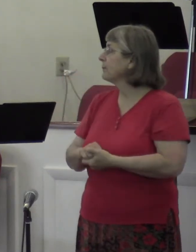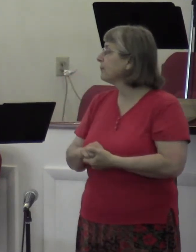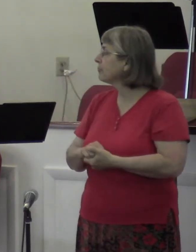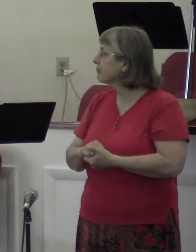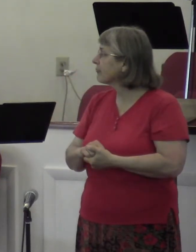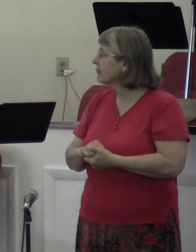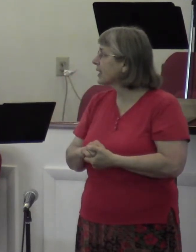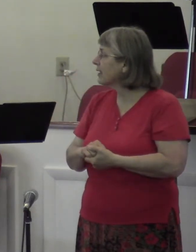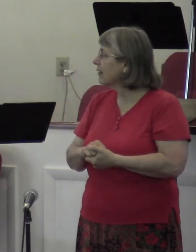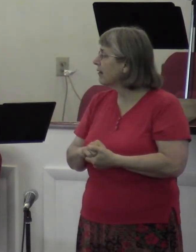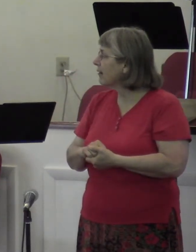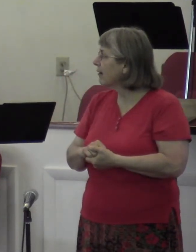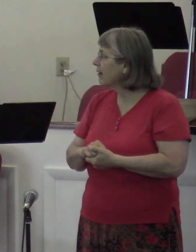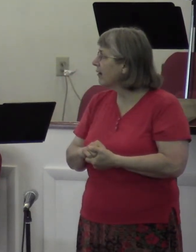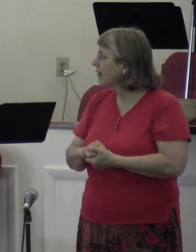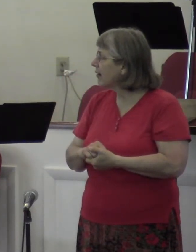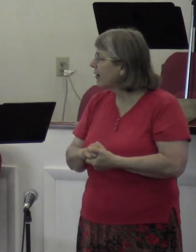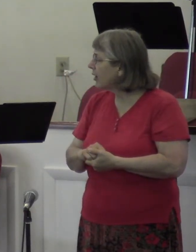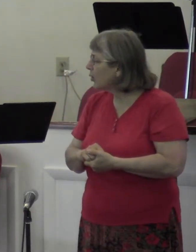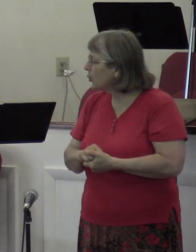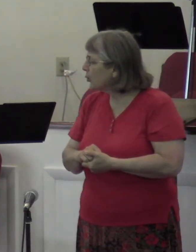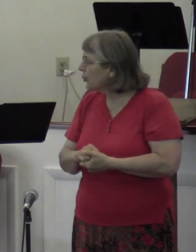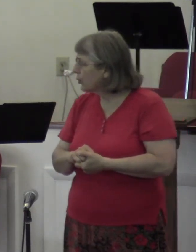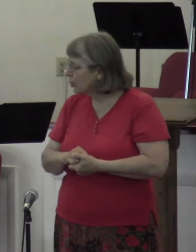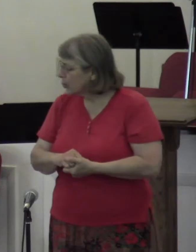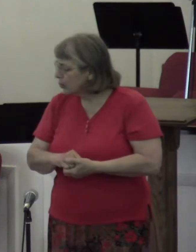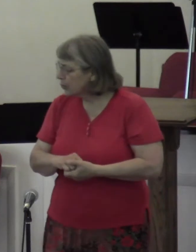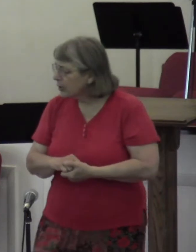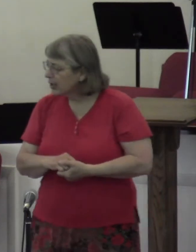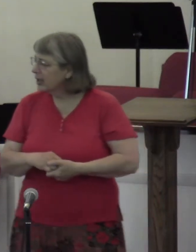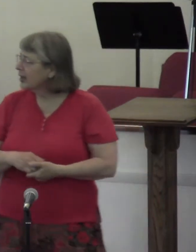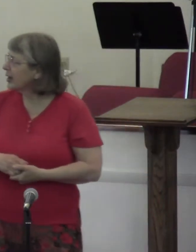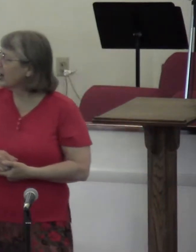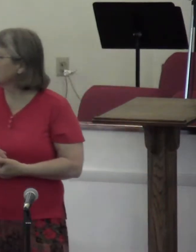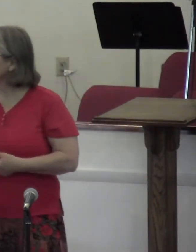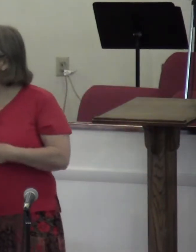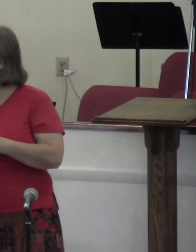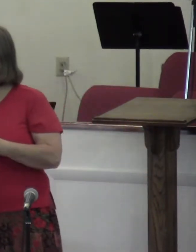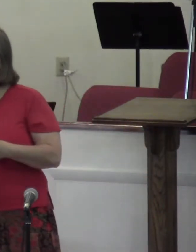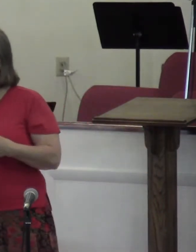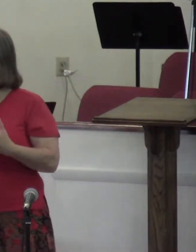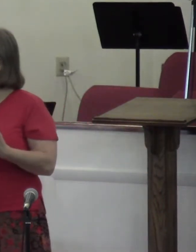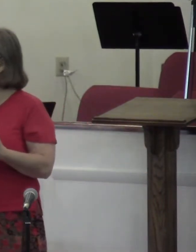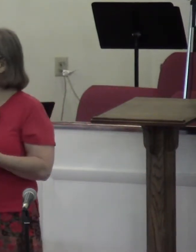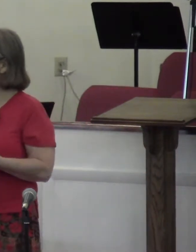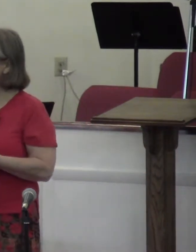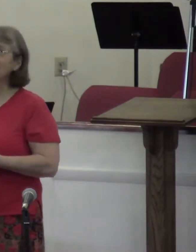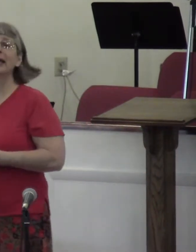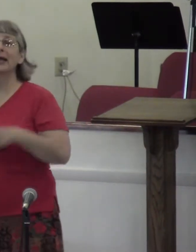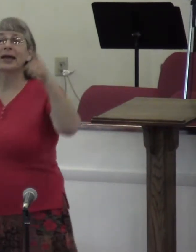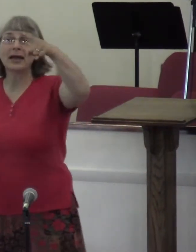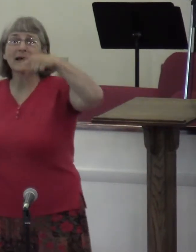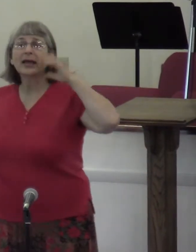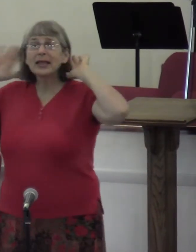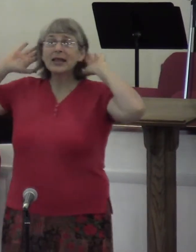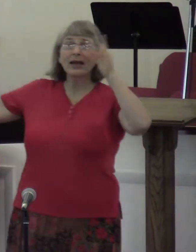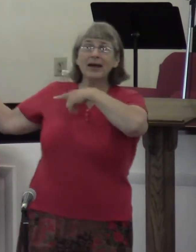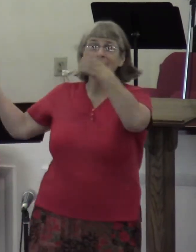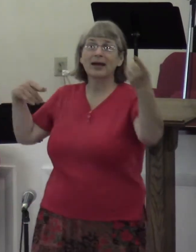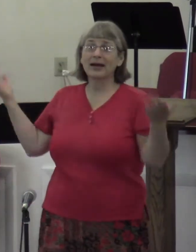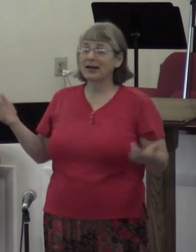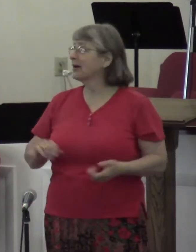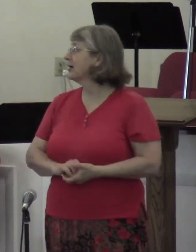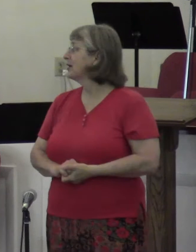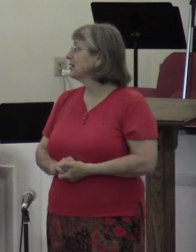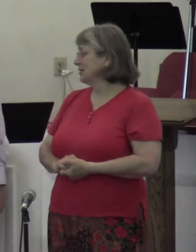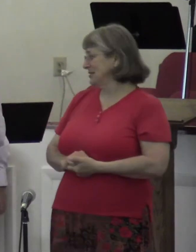and Harry Gant and Morgan Shepherd, and just to name a few. I'm having a hard time hearing. I'm sorry. Oh.